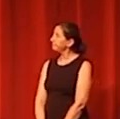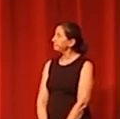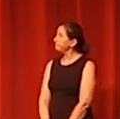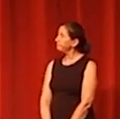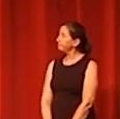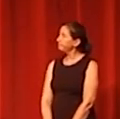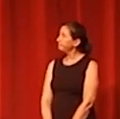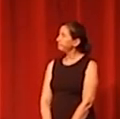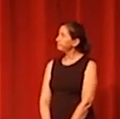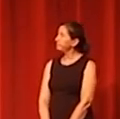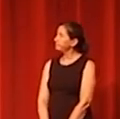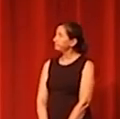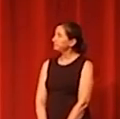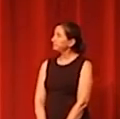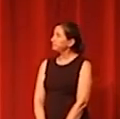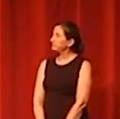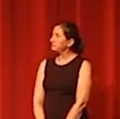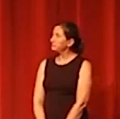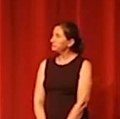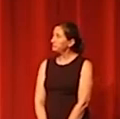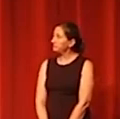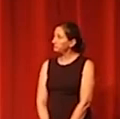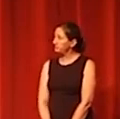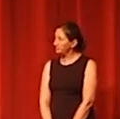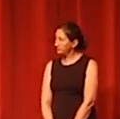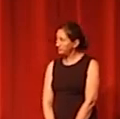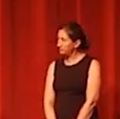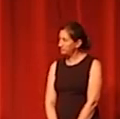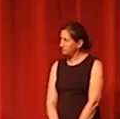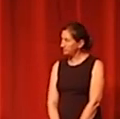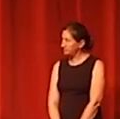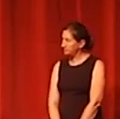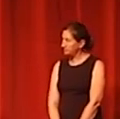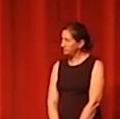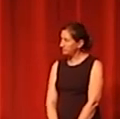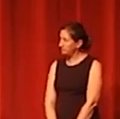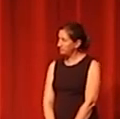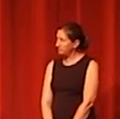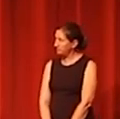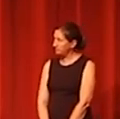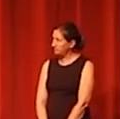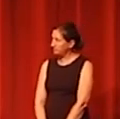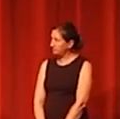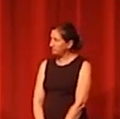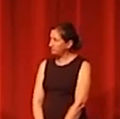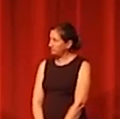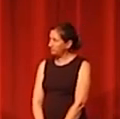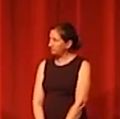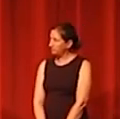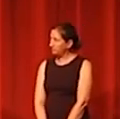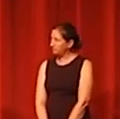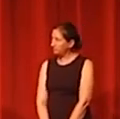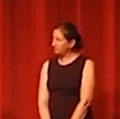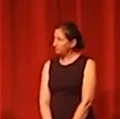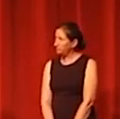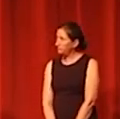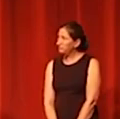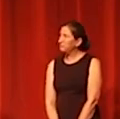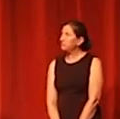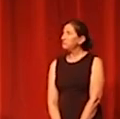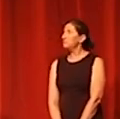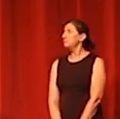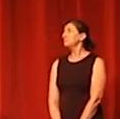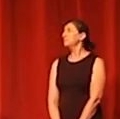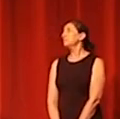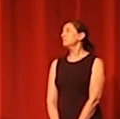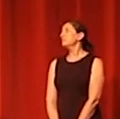this as well. Kind of future studies, where are we at in terms of ensuring that we're including representative populations in those studies so